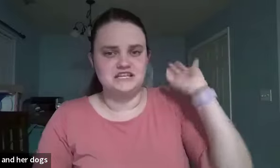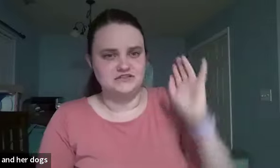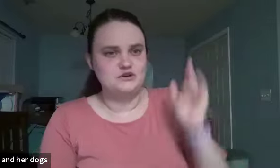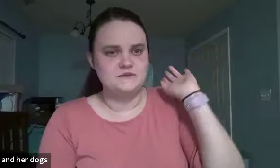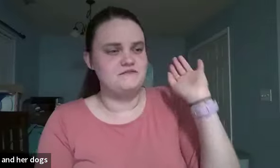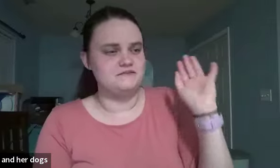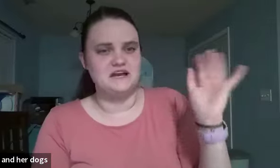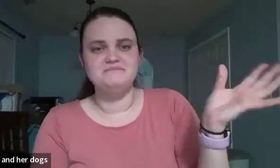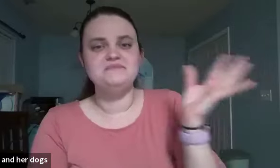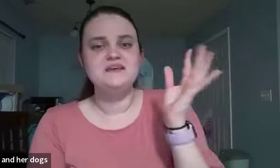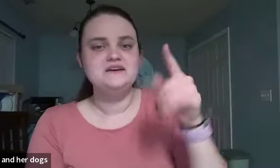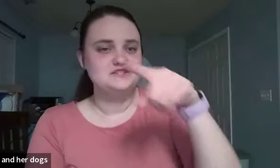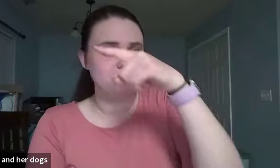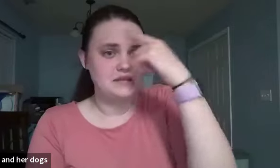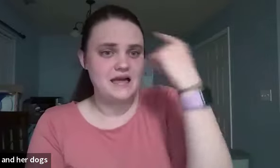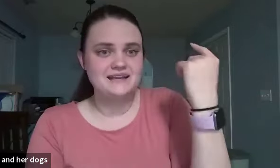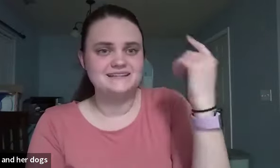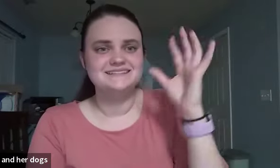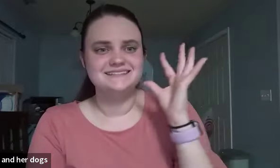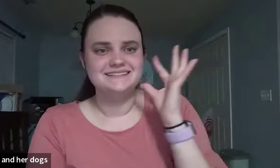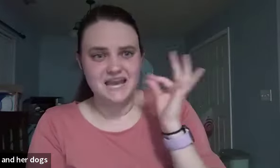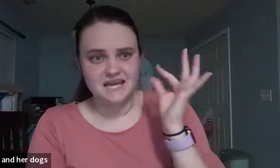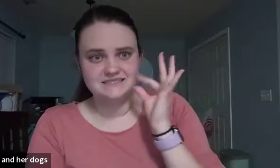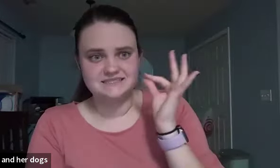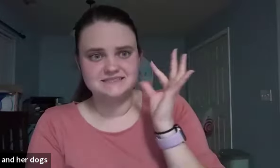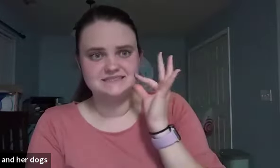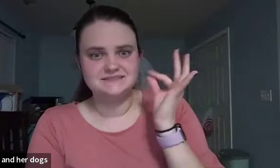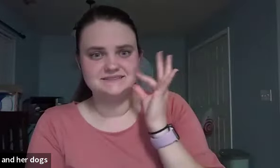and it throws me off every time. So black cat.